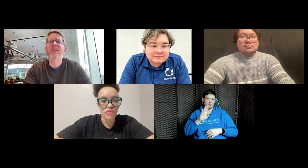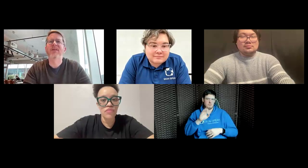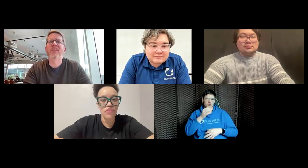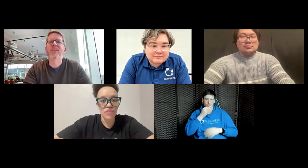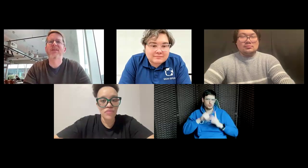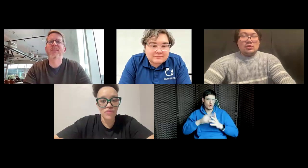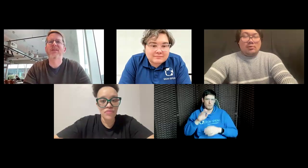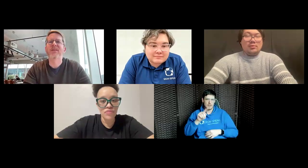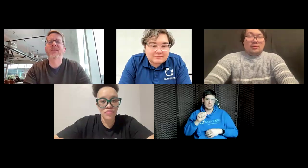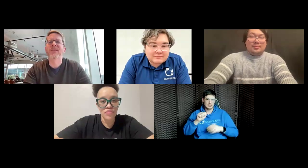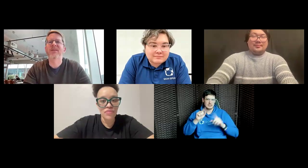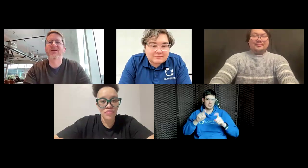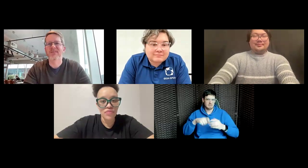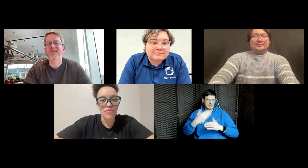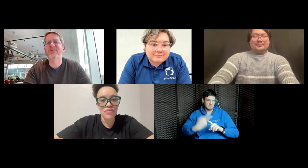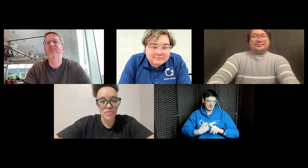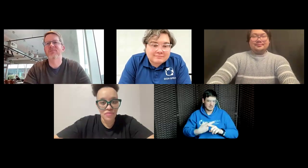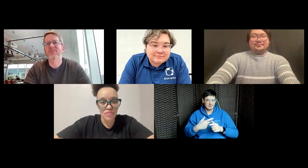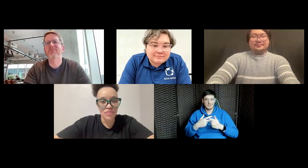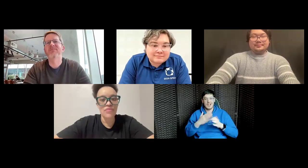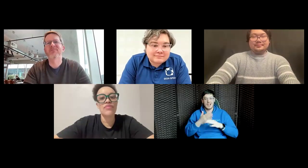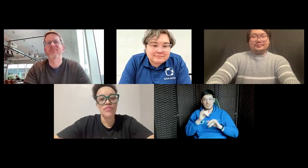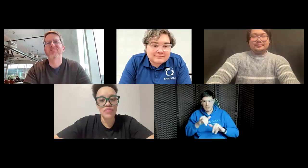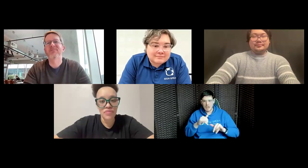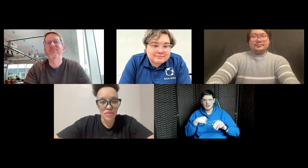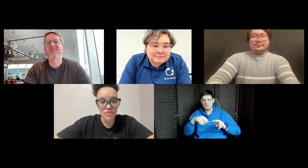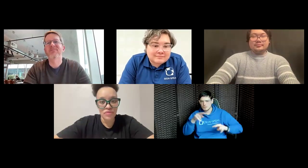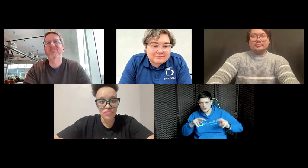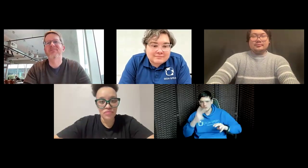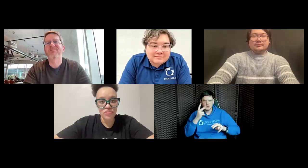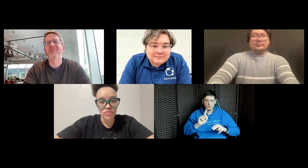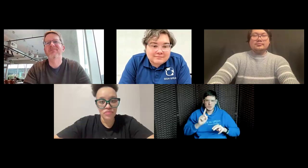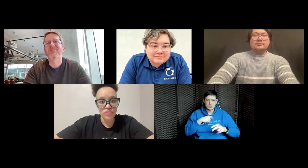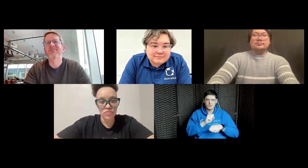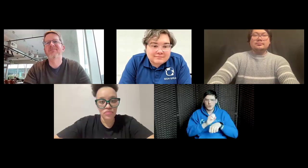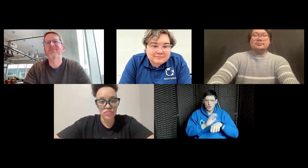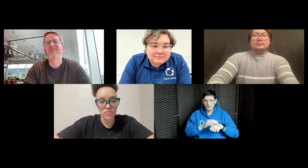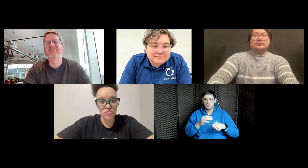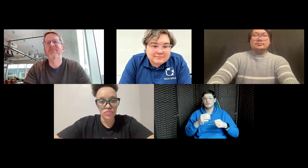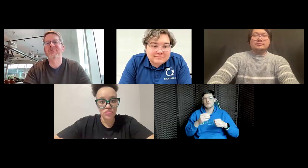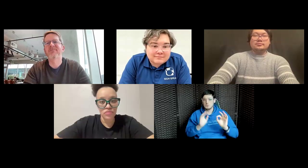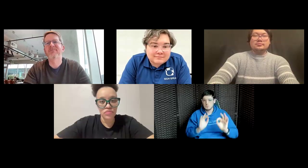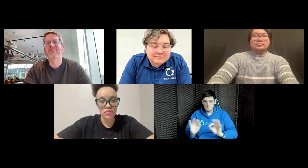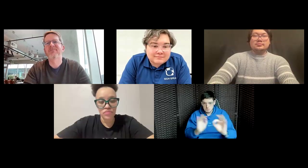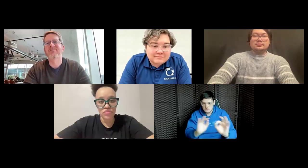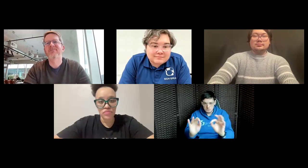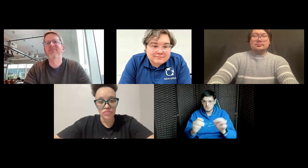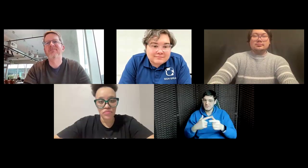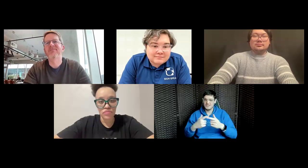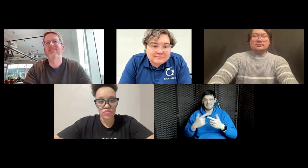taking that and being able to translate it into that written captioning form. And we're hoping to release that at the end of this month. So again, from that beta testing, able